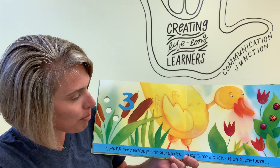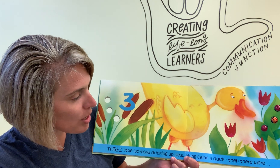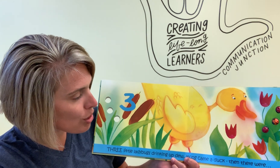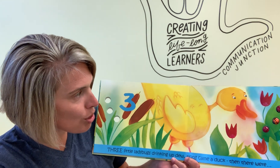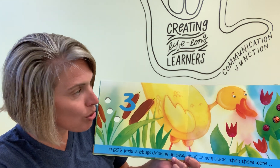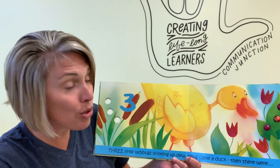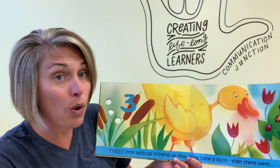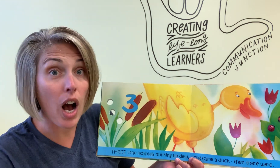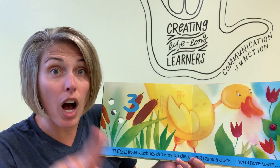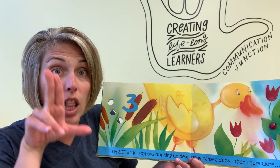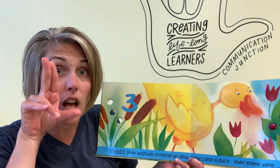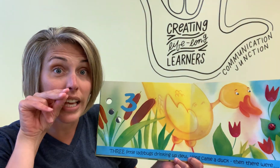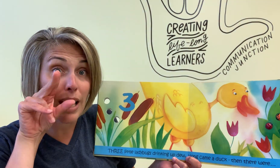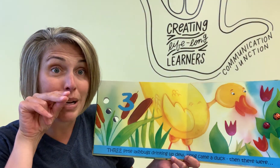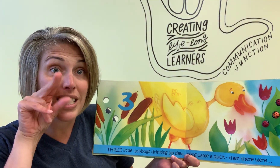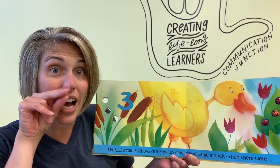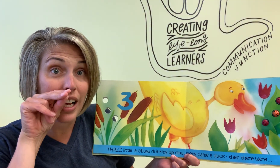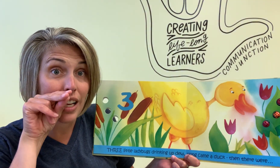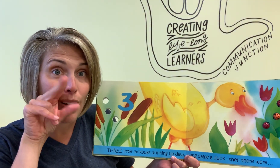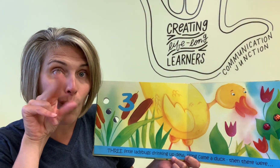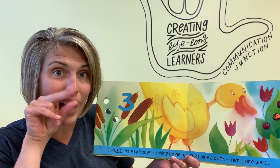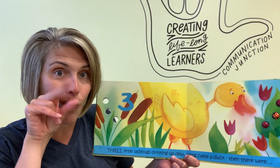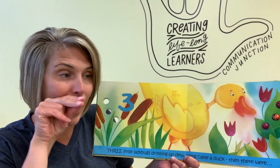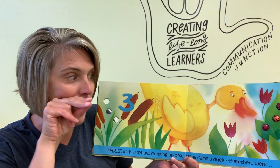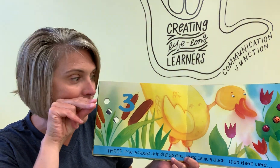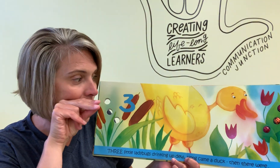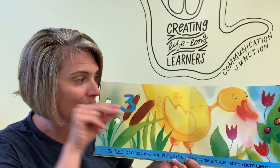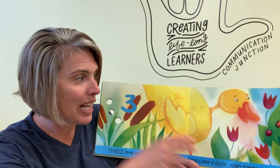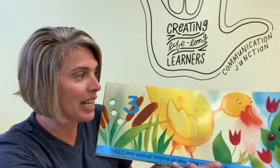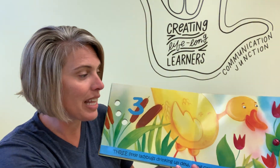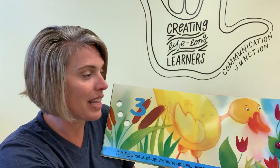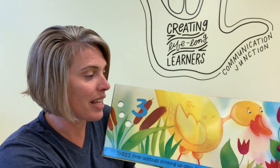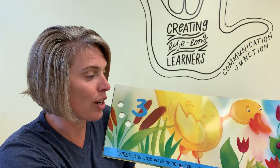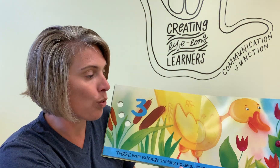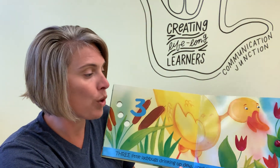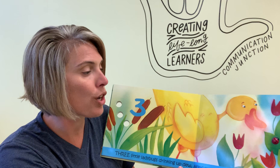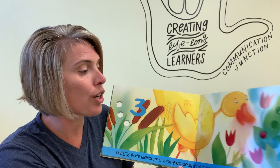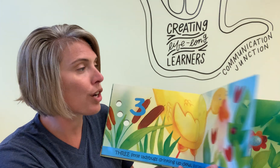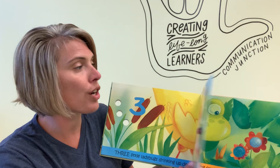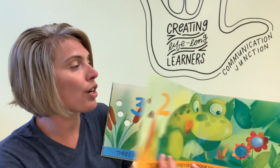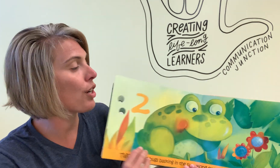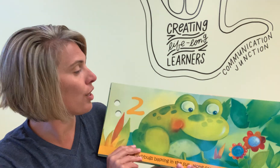the dew. Along came a duck, quack, quack. Then there were